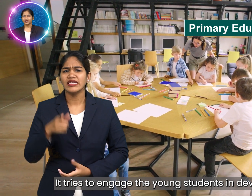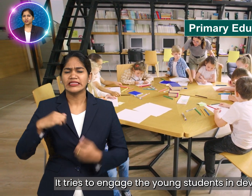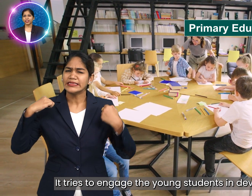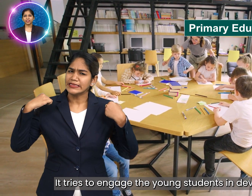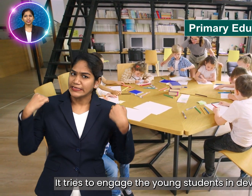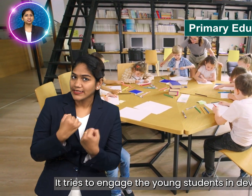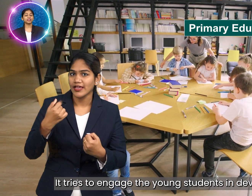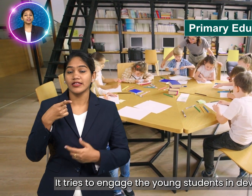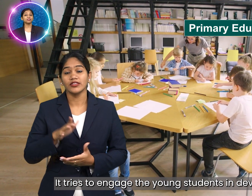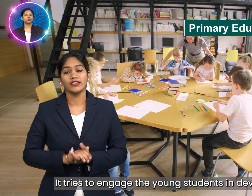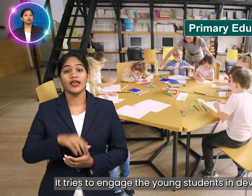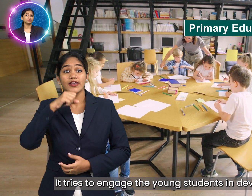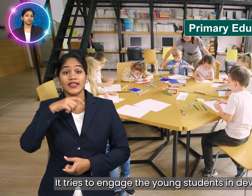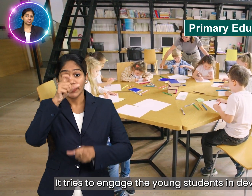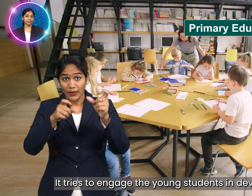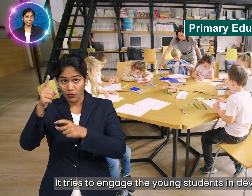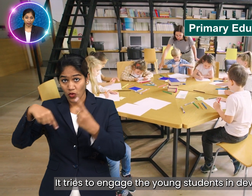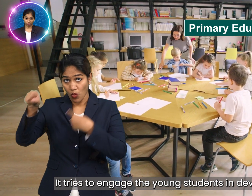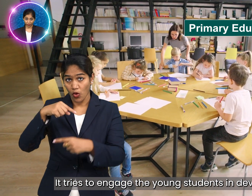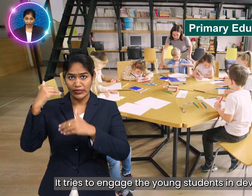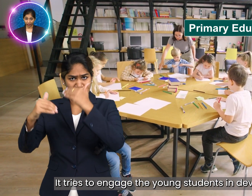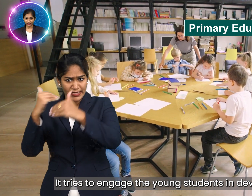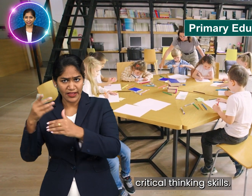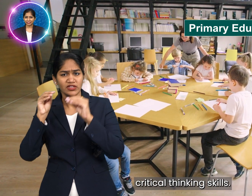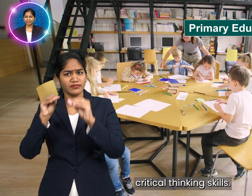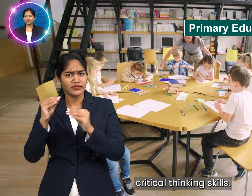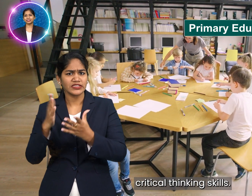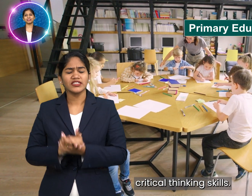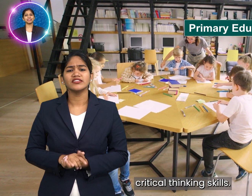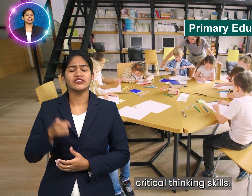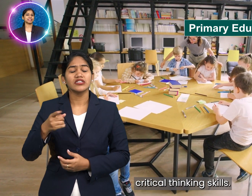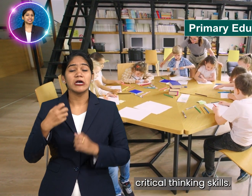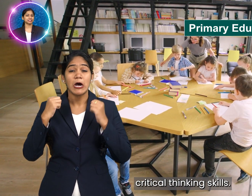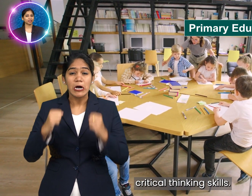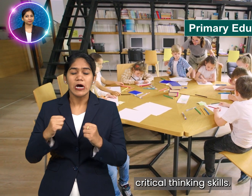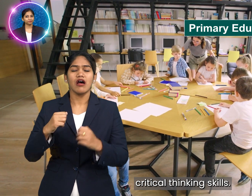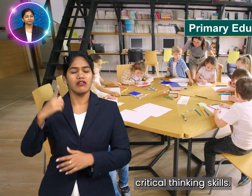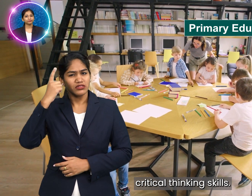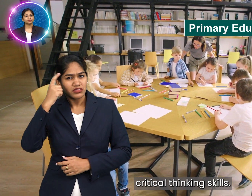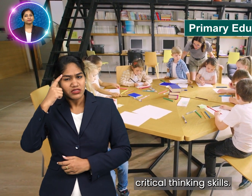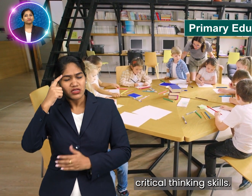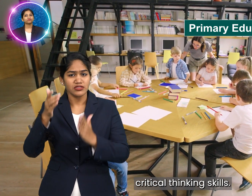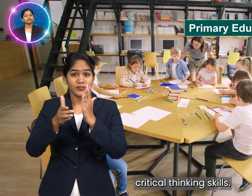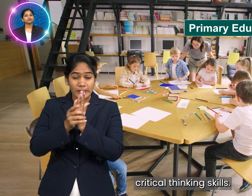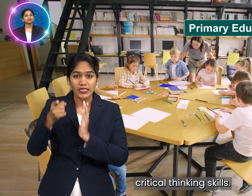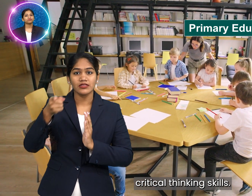It tries to engage the young students in developing their critical thinking skills.